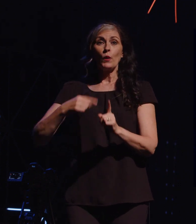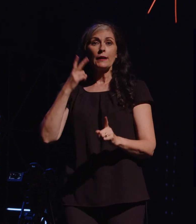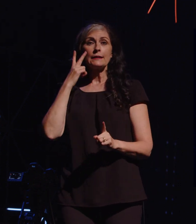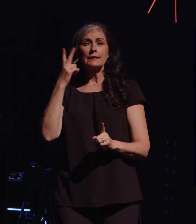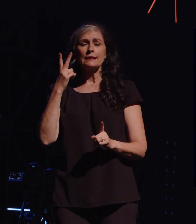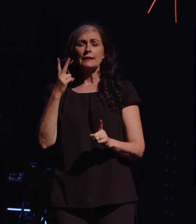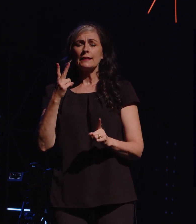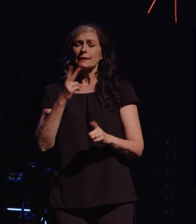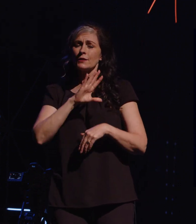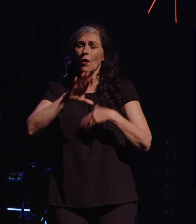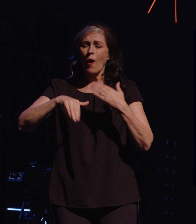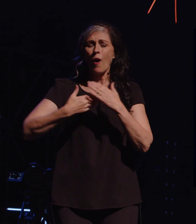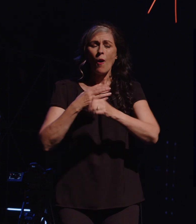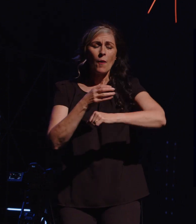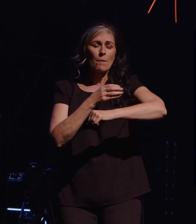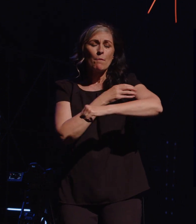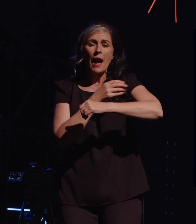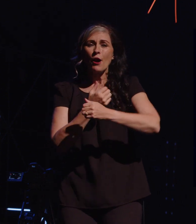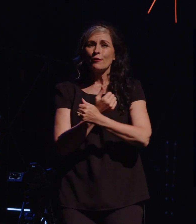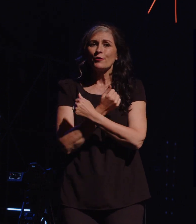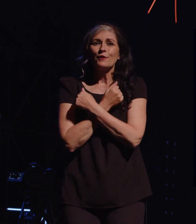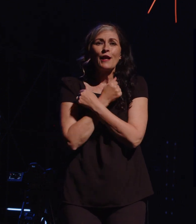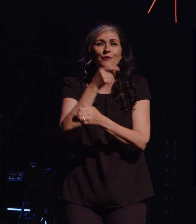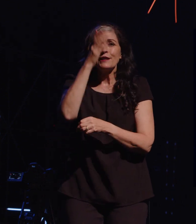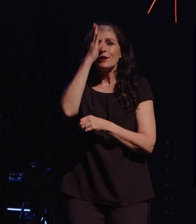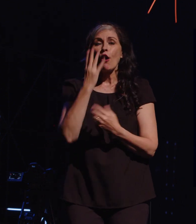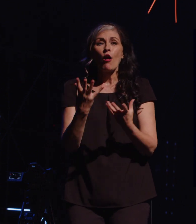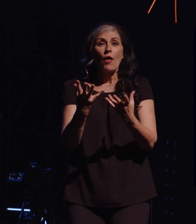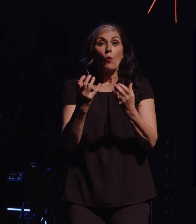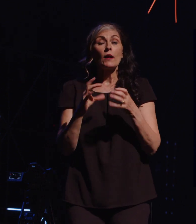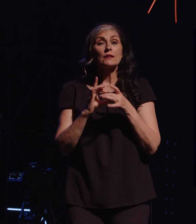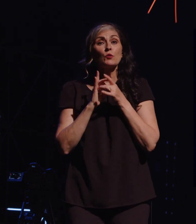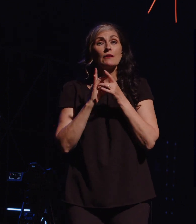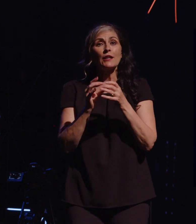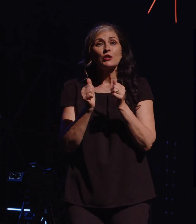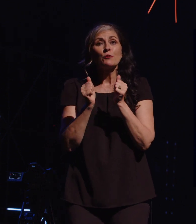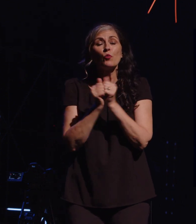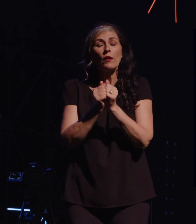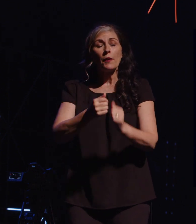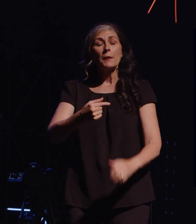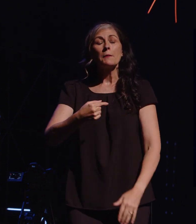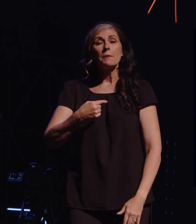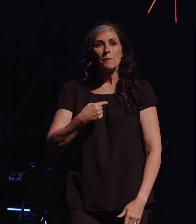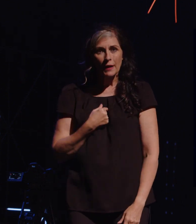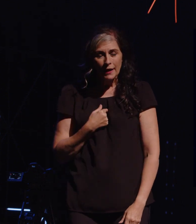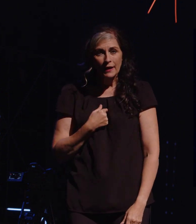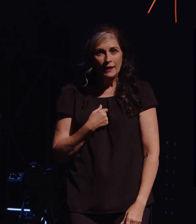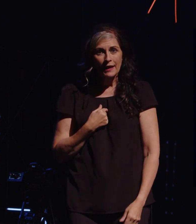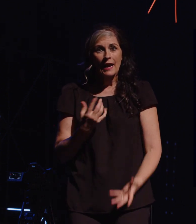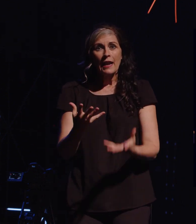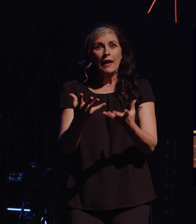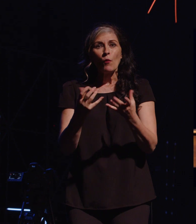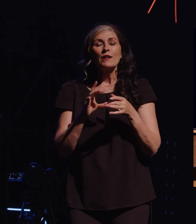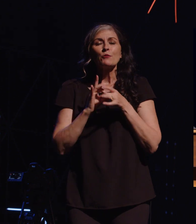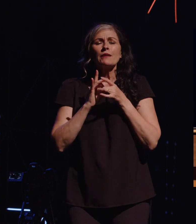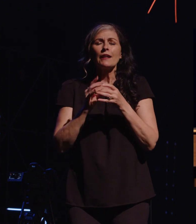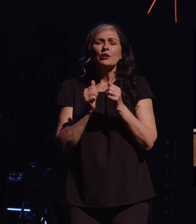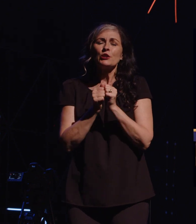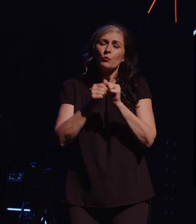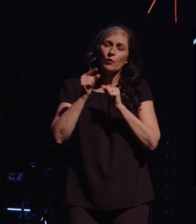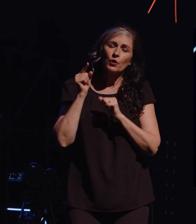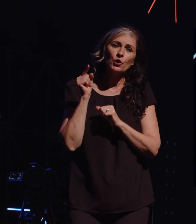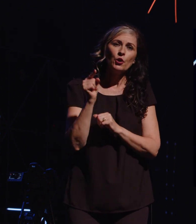an all-powerful, loving God who wants a relationship with me. And he wants a relationship with